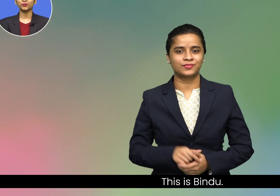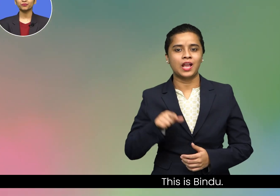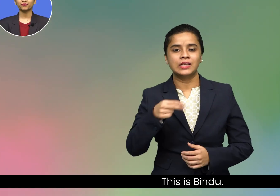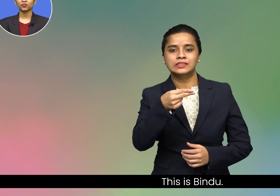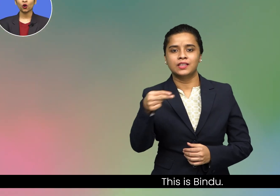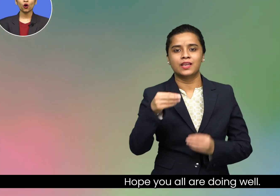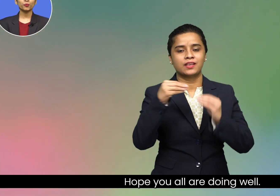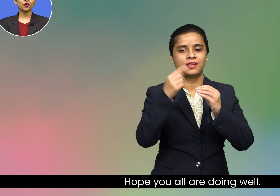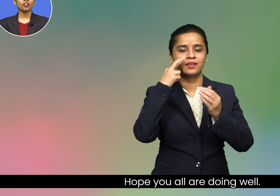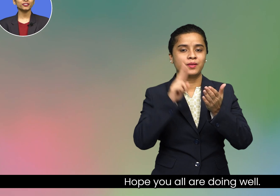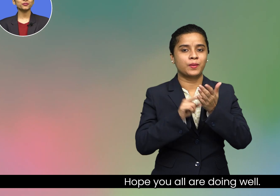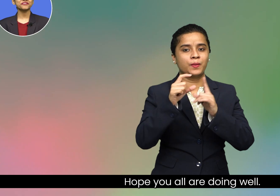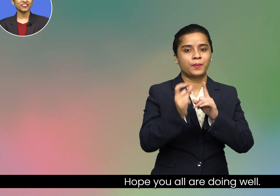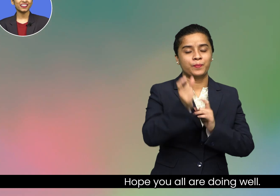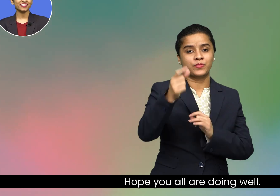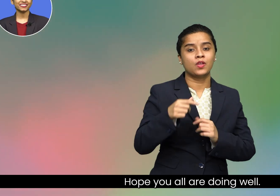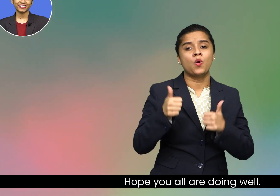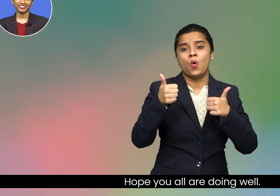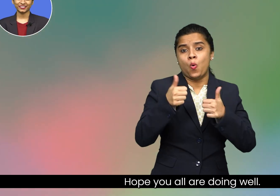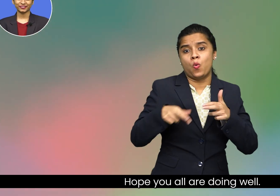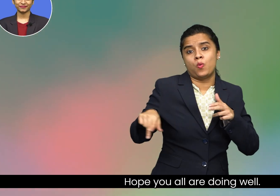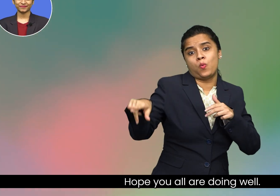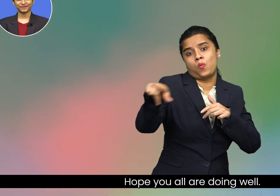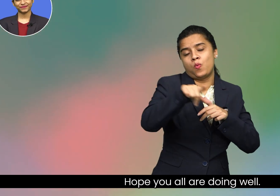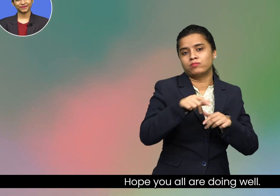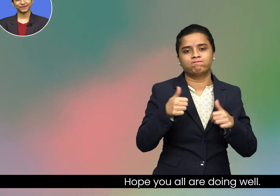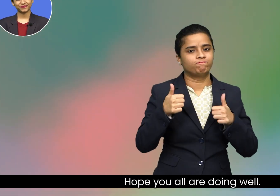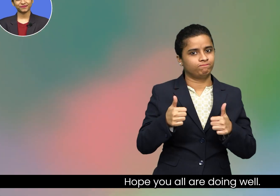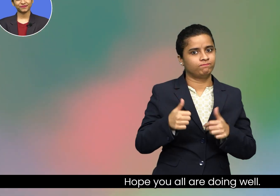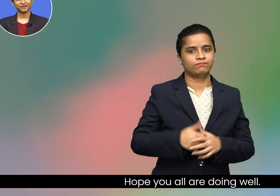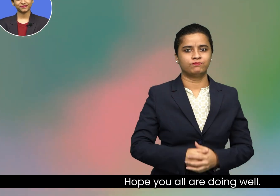is Bindu. Hope you all are doing well.